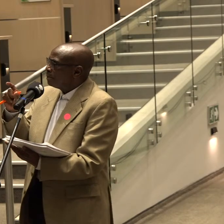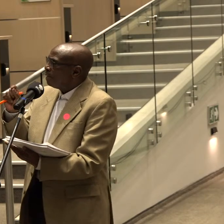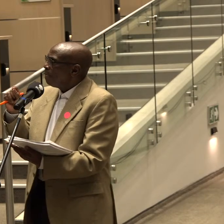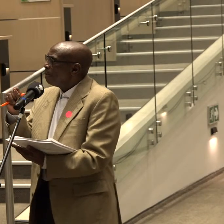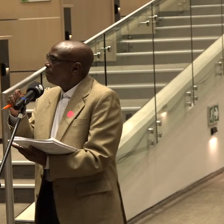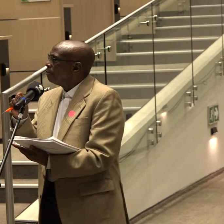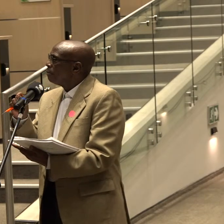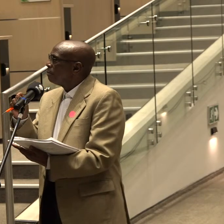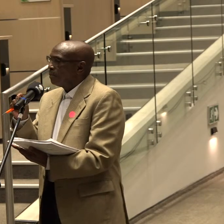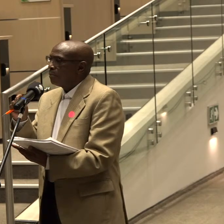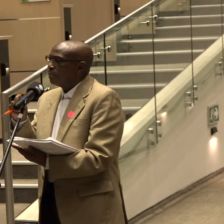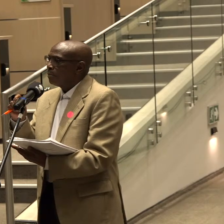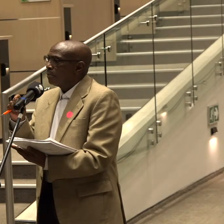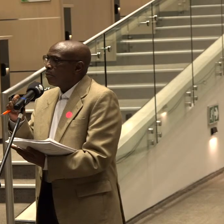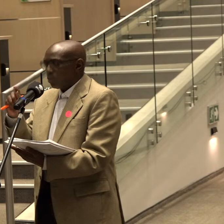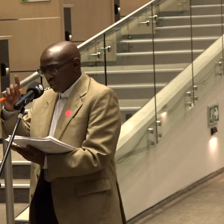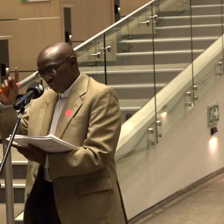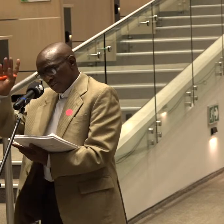stations